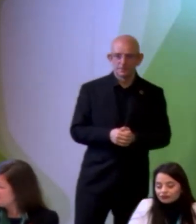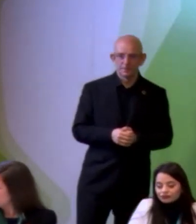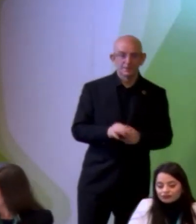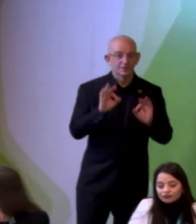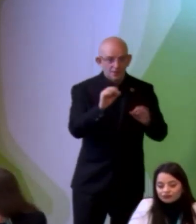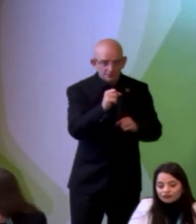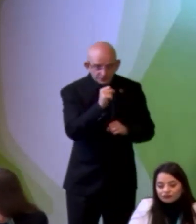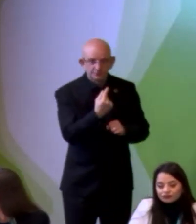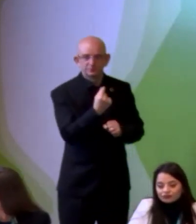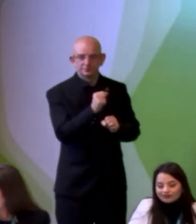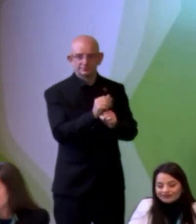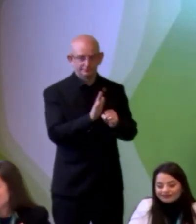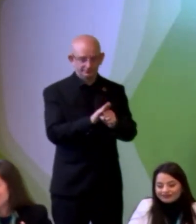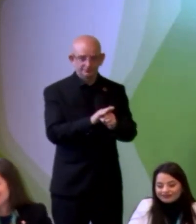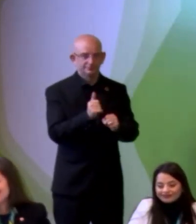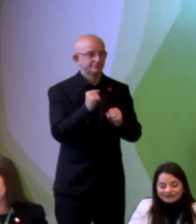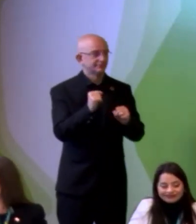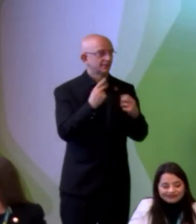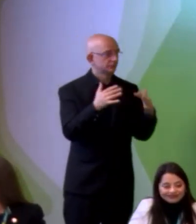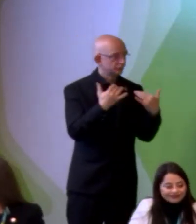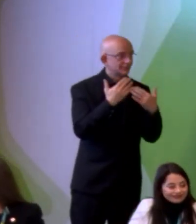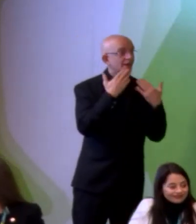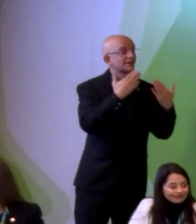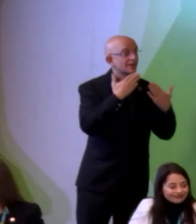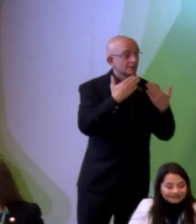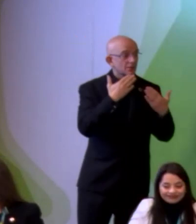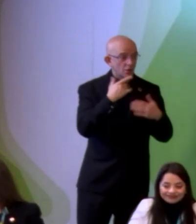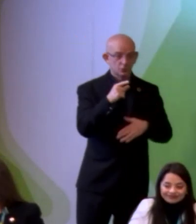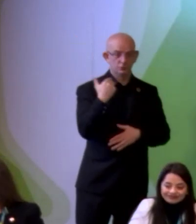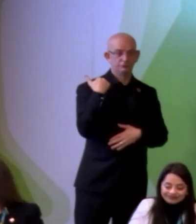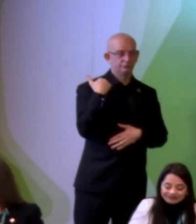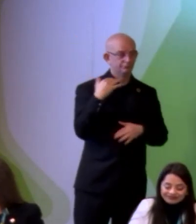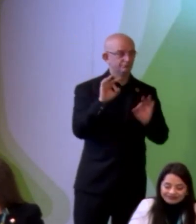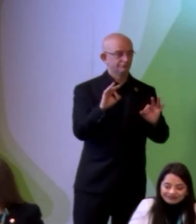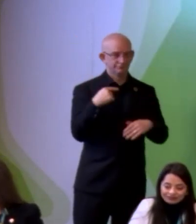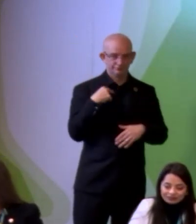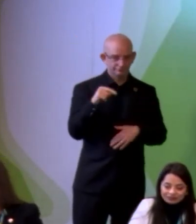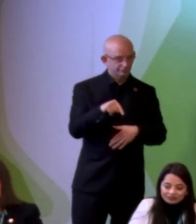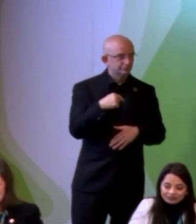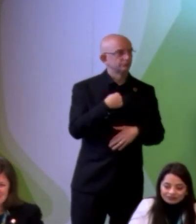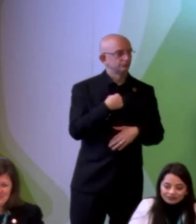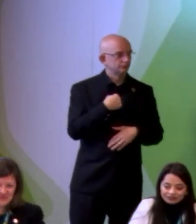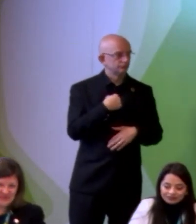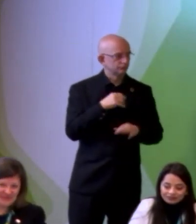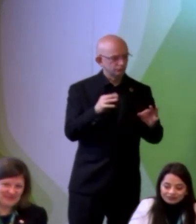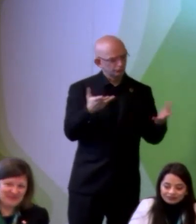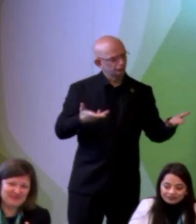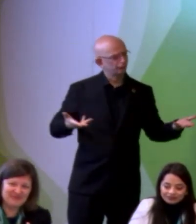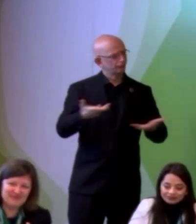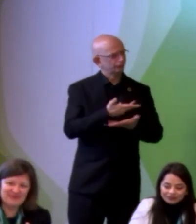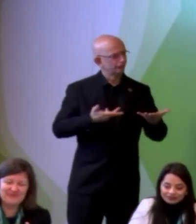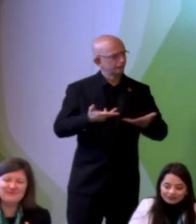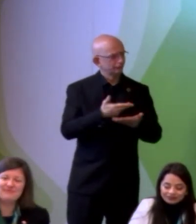Okay, great. Yeah, thank you. Thank you so much for the invitation to contribute to this session. I'm so delighted to be here.